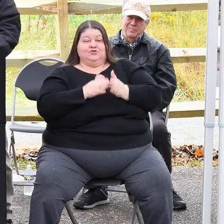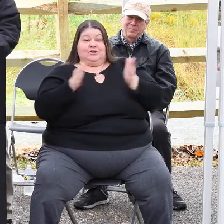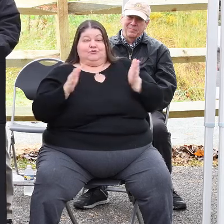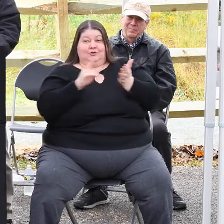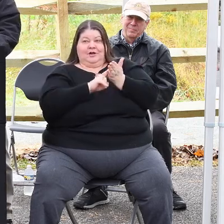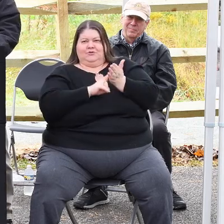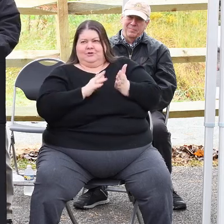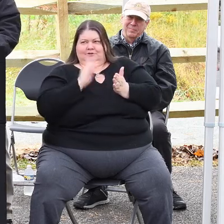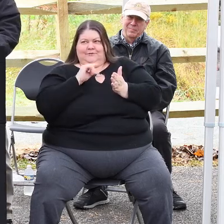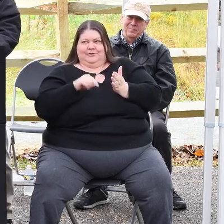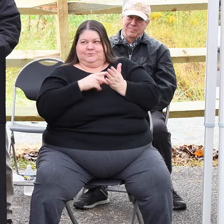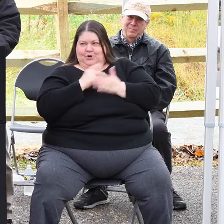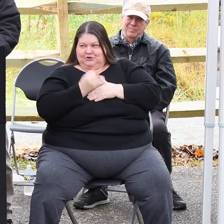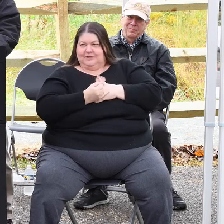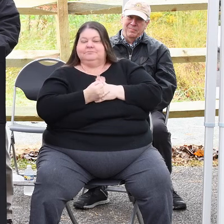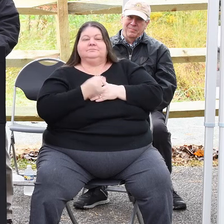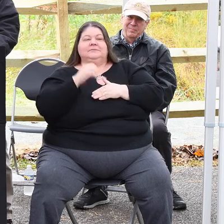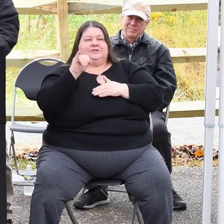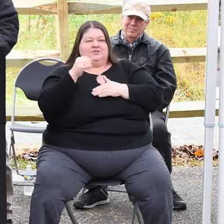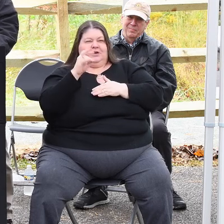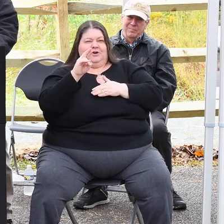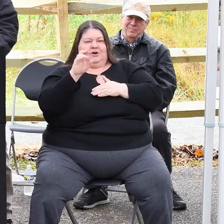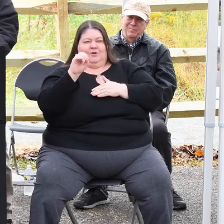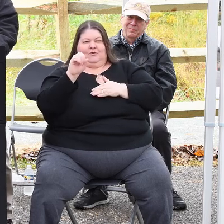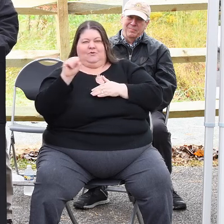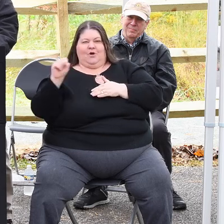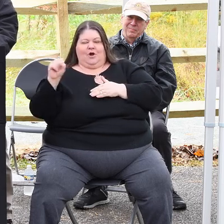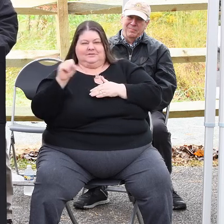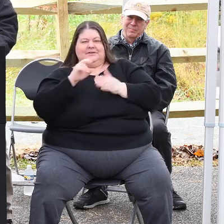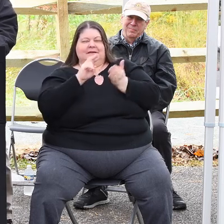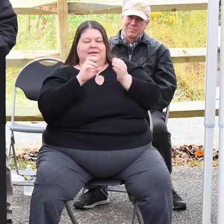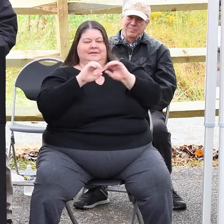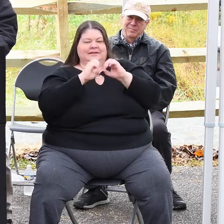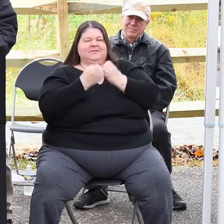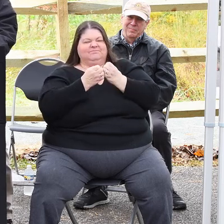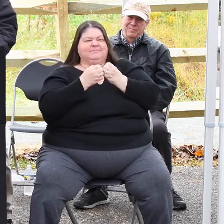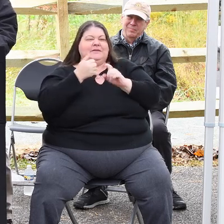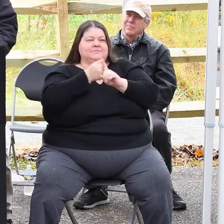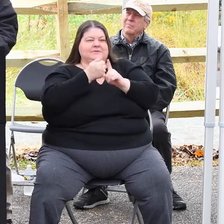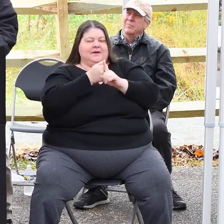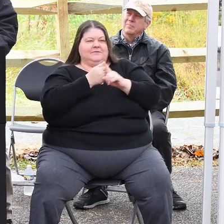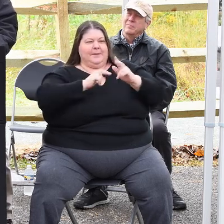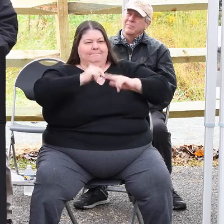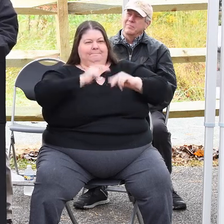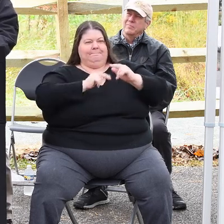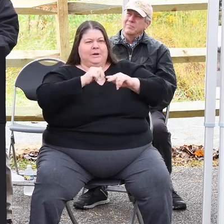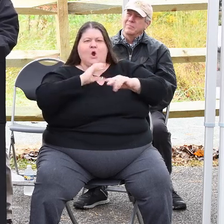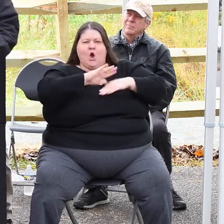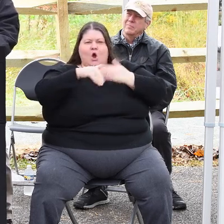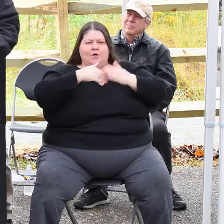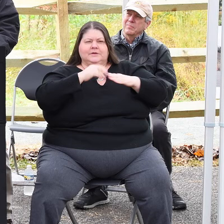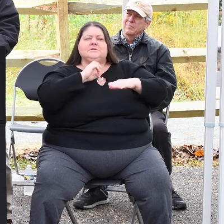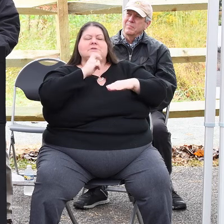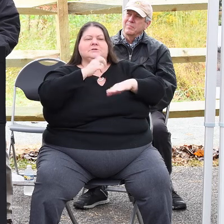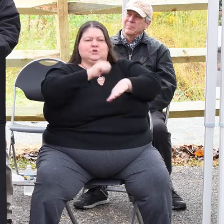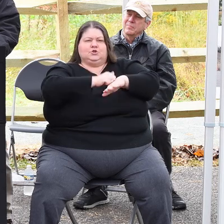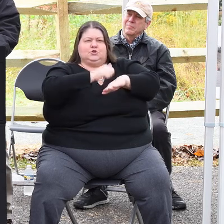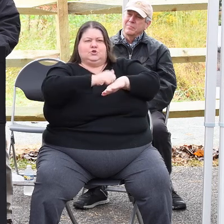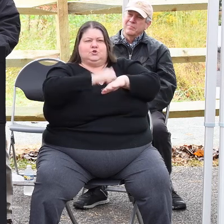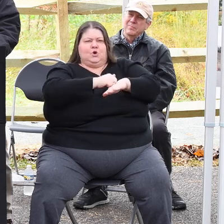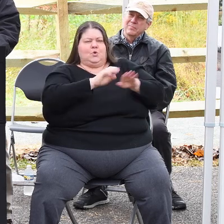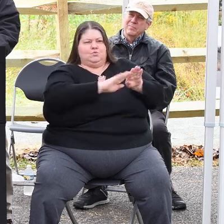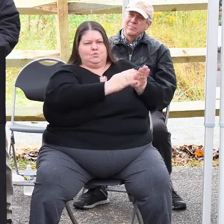project. Jeremiah Ross Enterprise Incorporated, contractor who built the stone walls, all the stone walls.